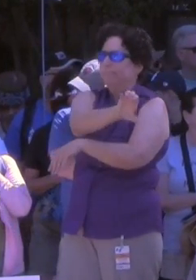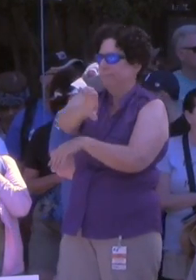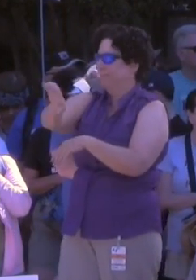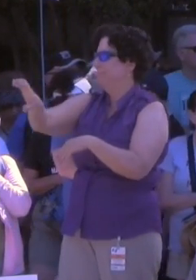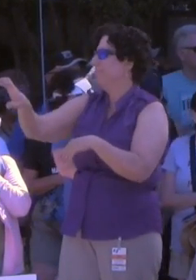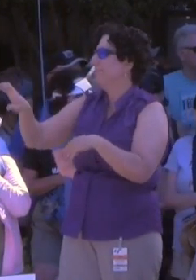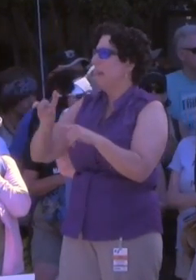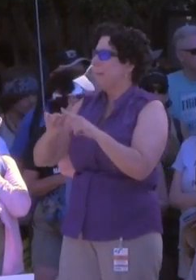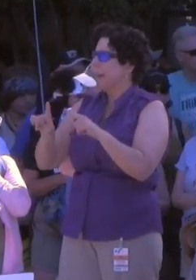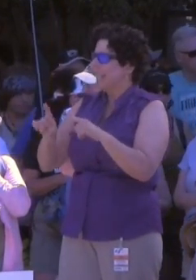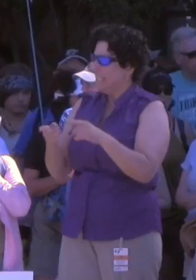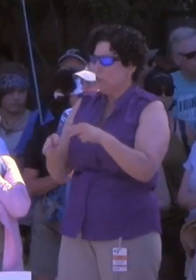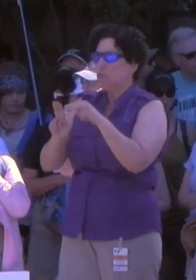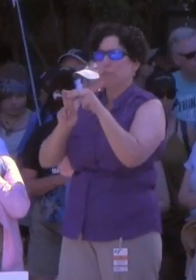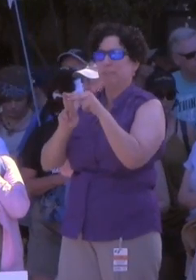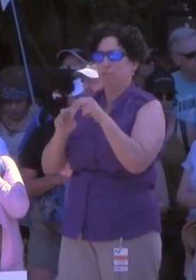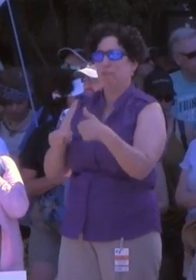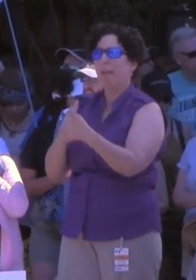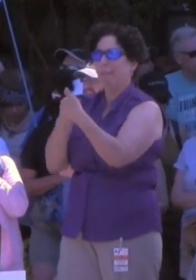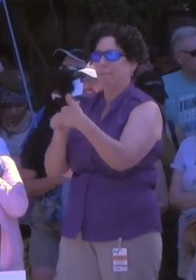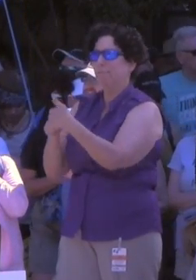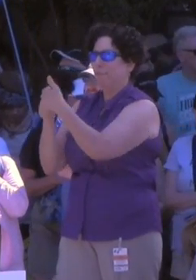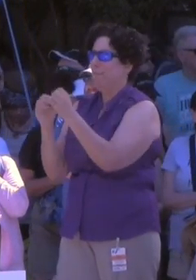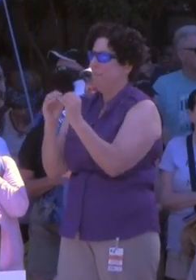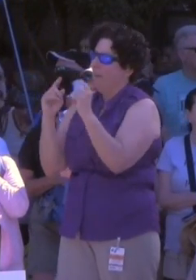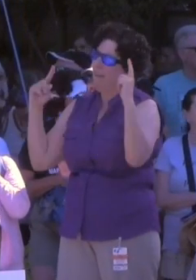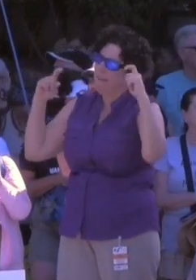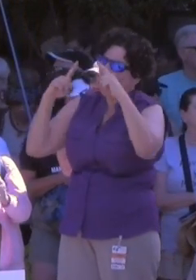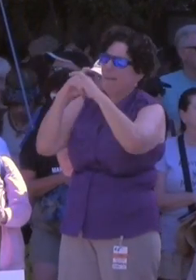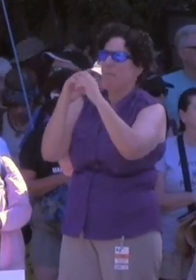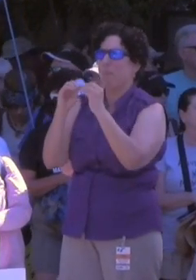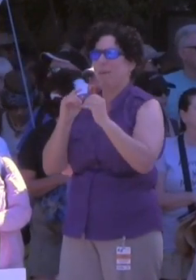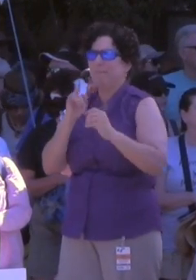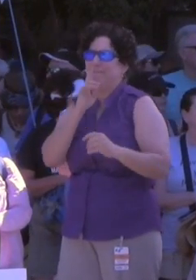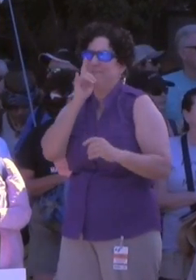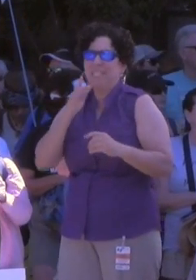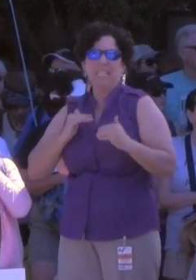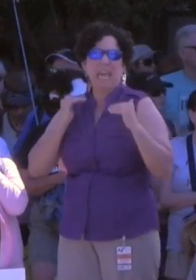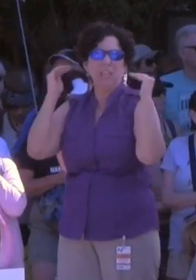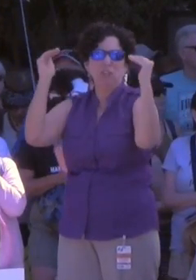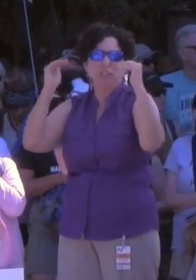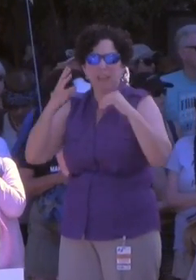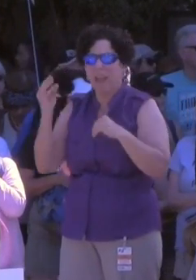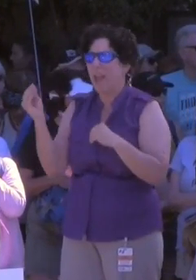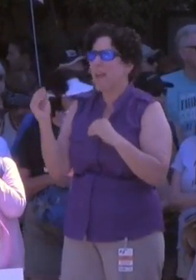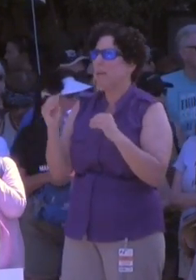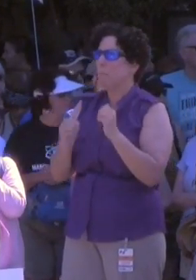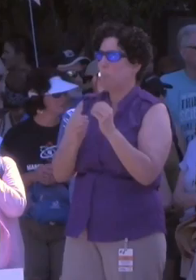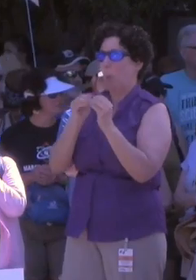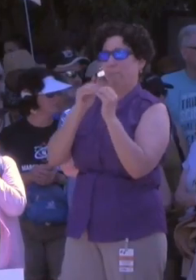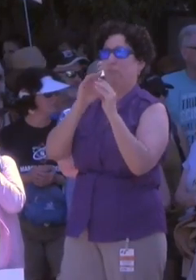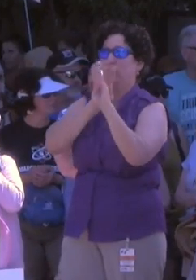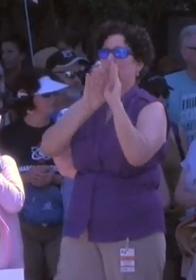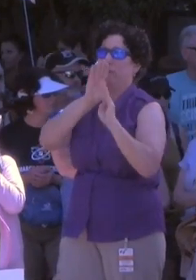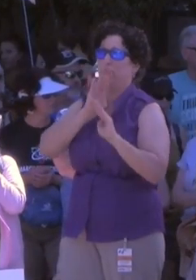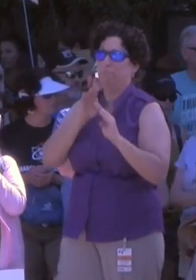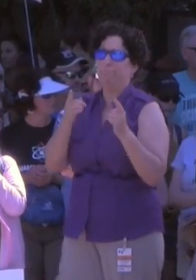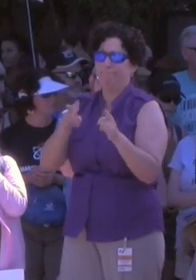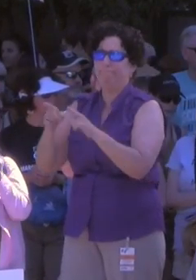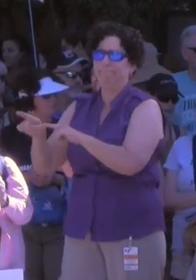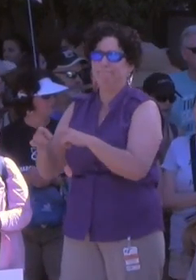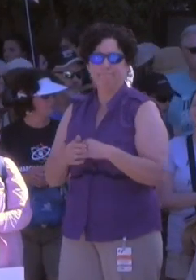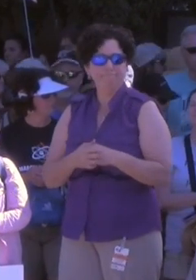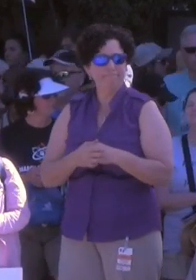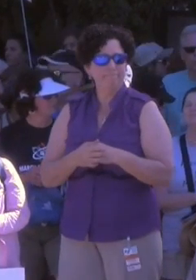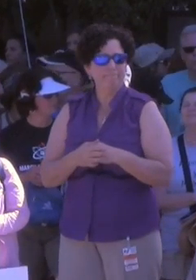also increased our challenges. There's greater complexity, greater sophistication, and this leads to greater frustration. And